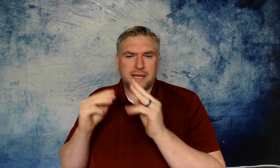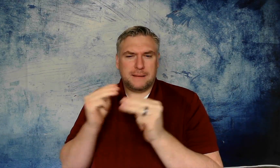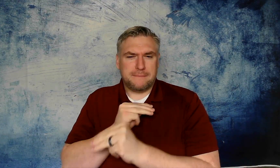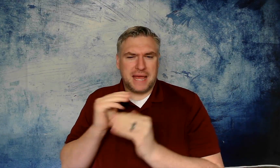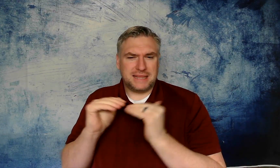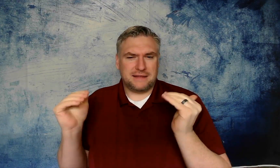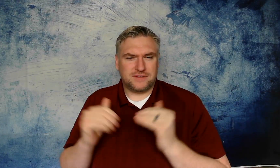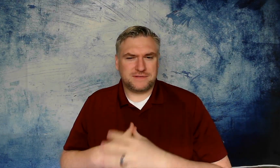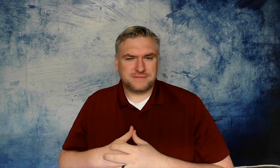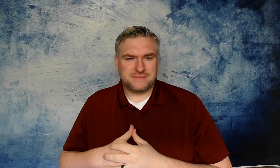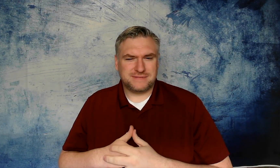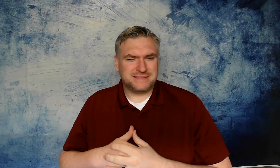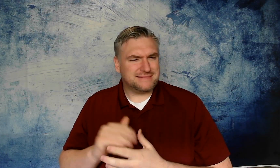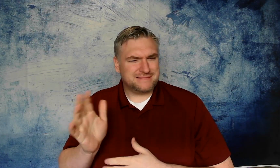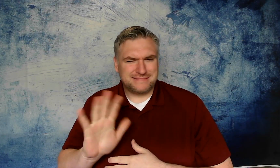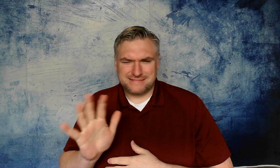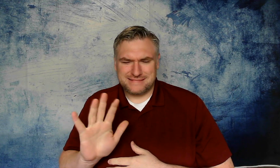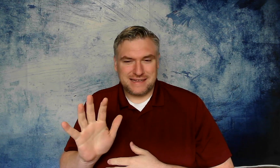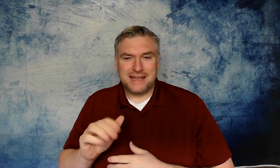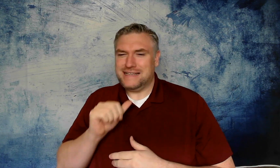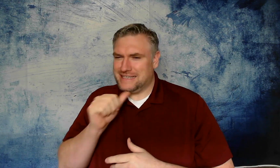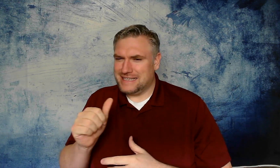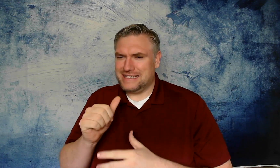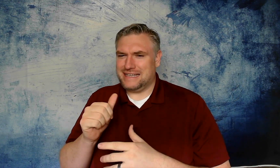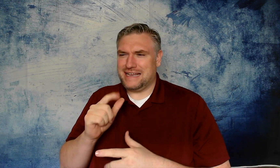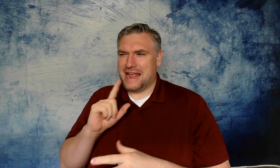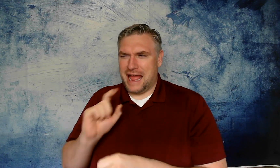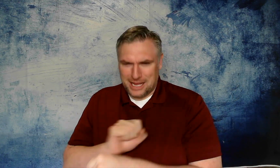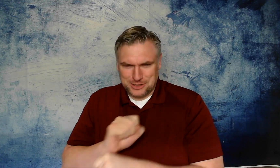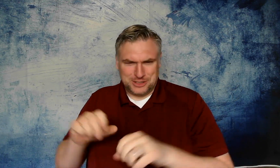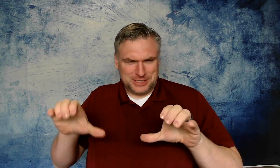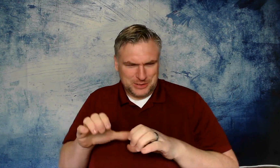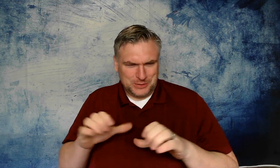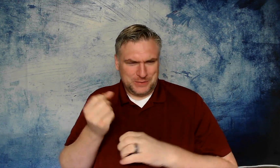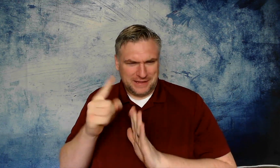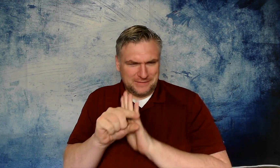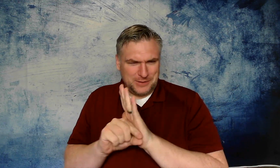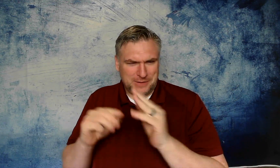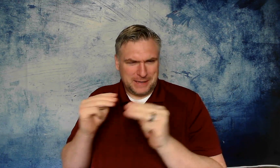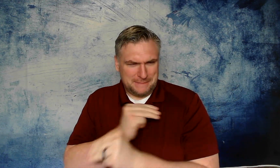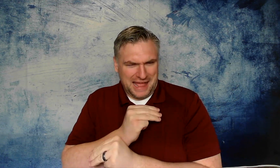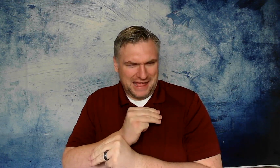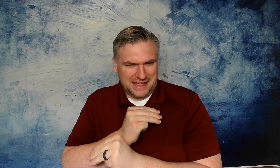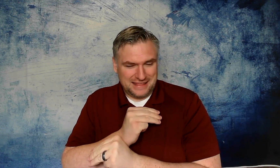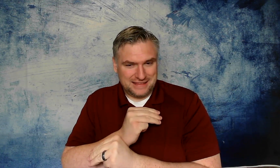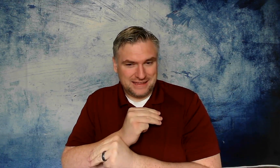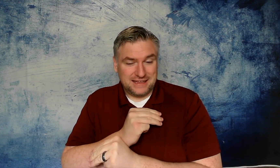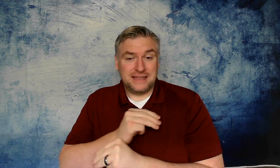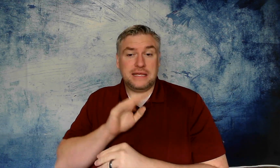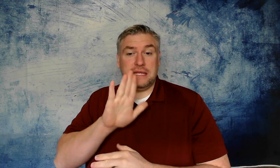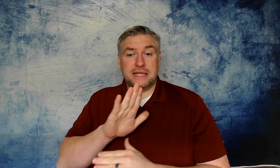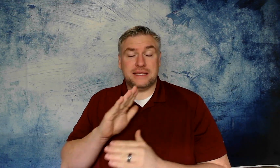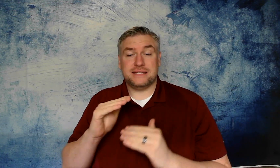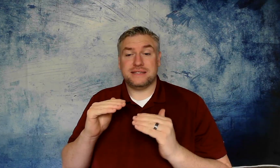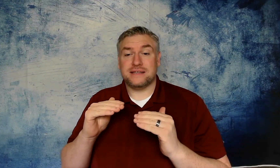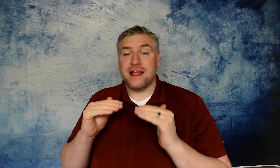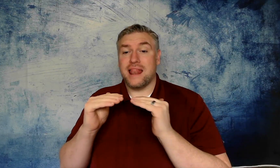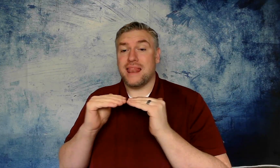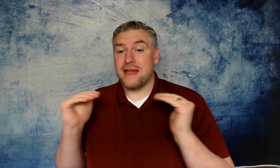got an 11th grade math level. Well, no. They didn't actually do 11th grade math.